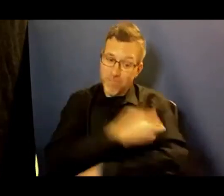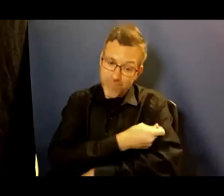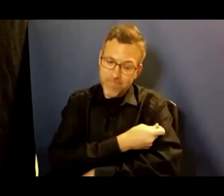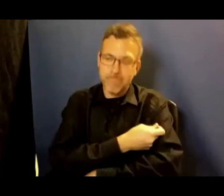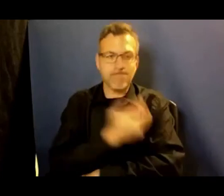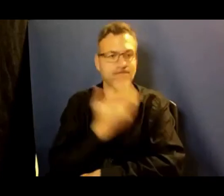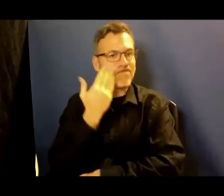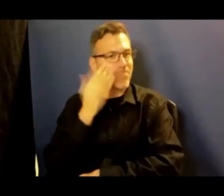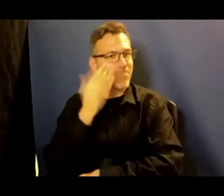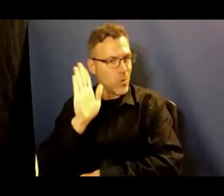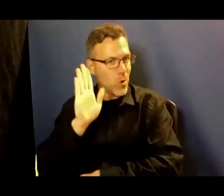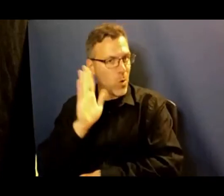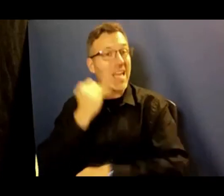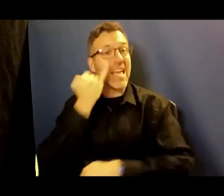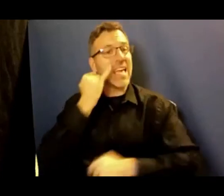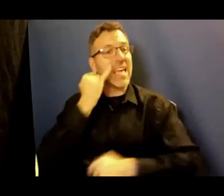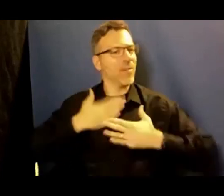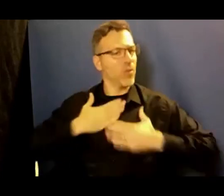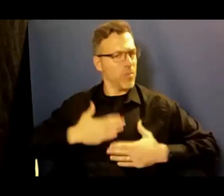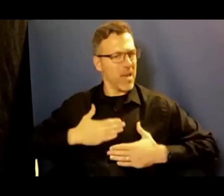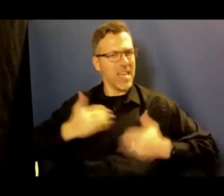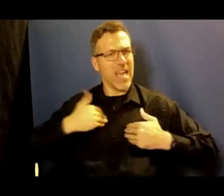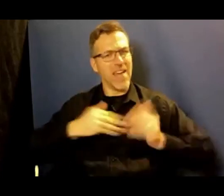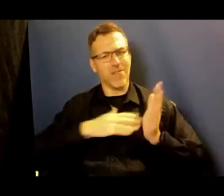do. That's been pretty well shown.